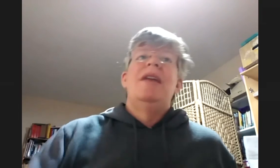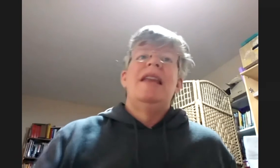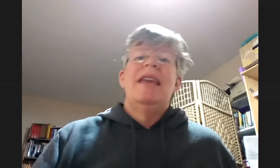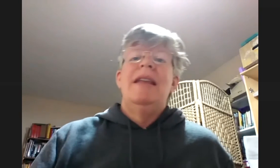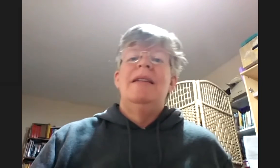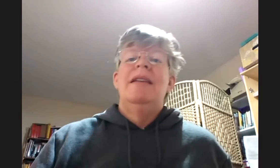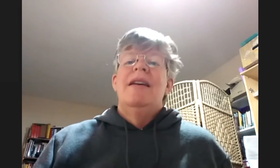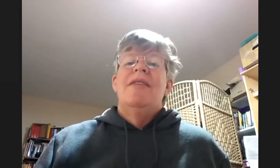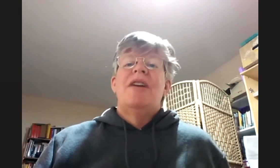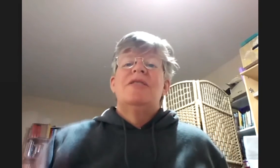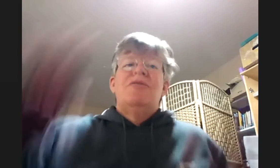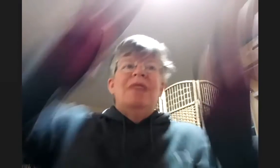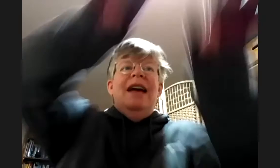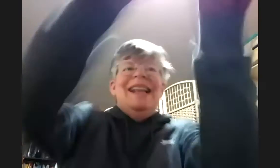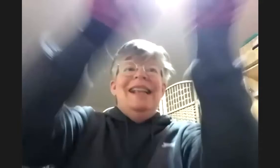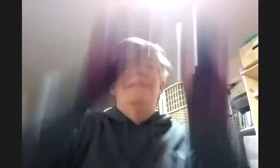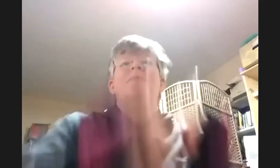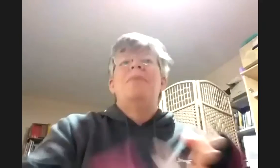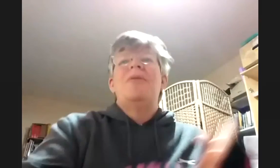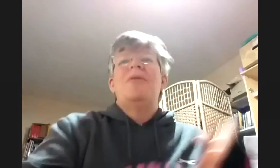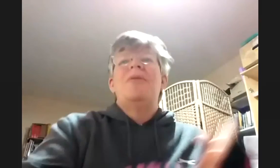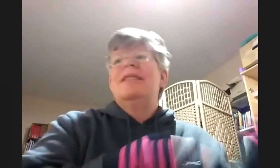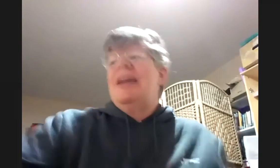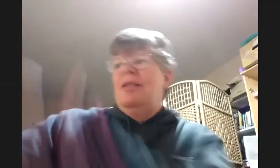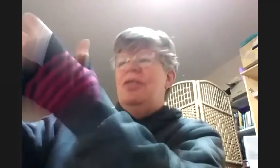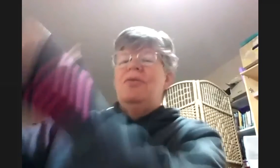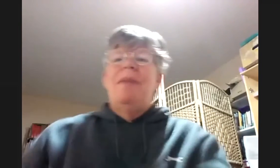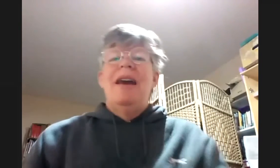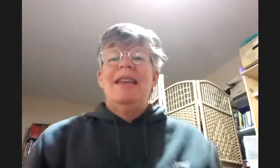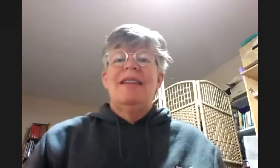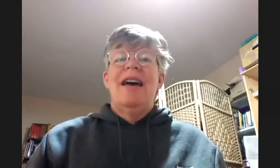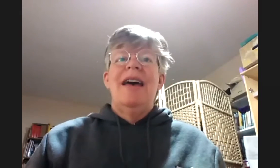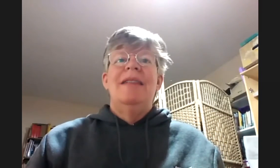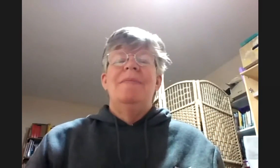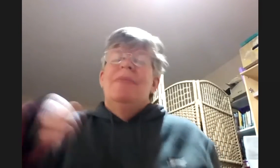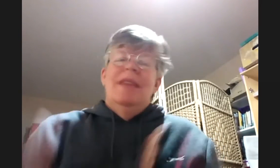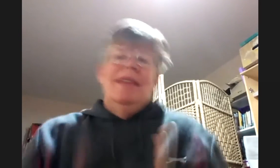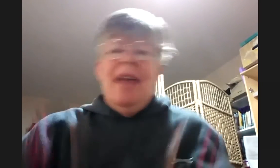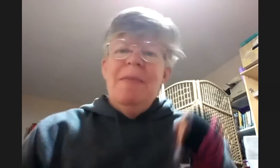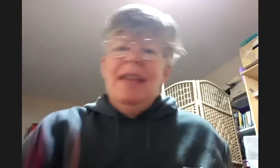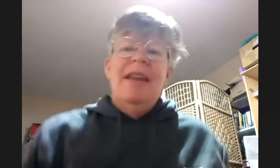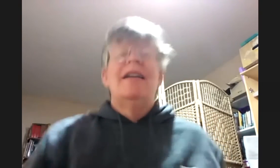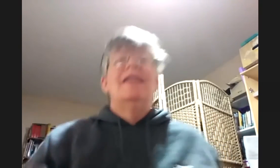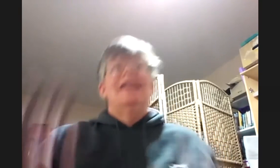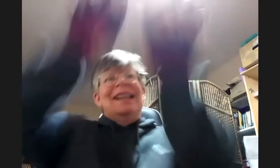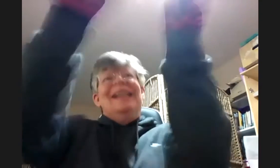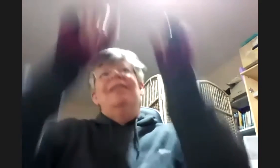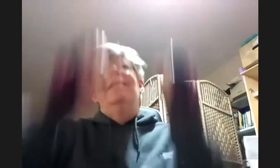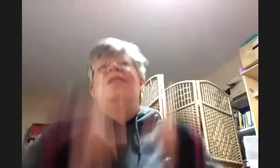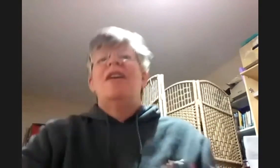in, and Fox went out, broke his neck, threw the body aside, and then came in the duck, and Fox broke